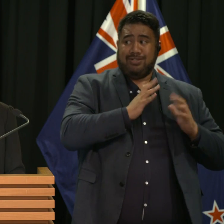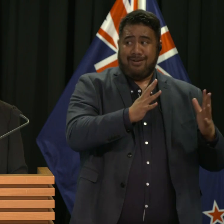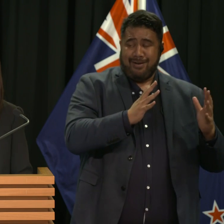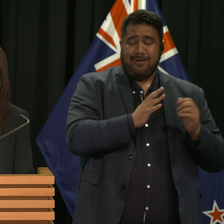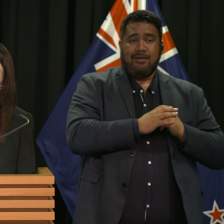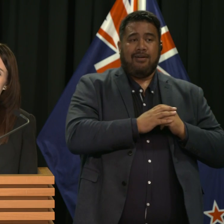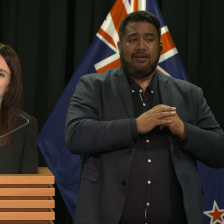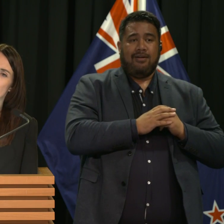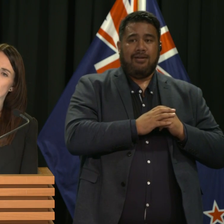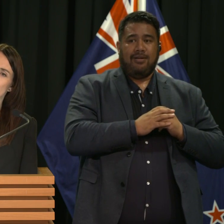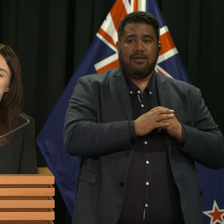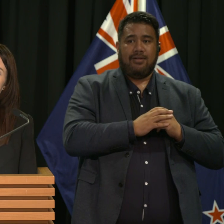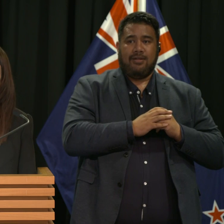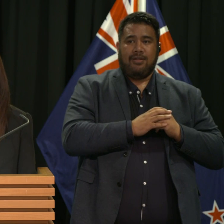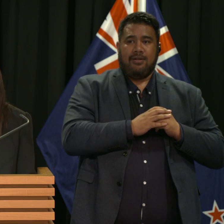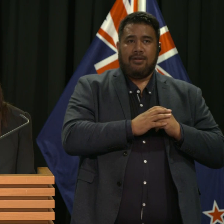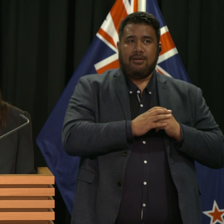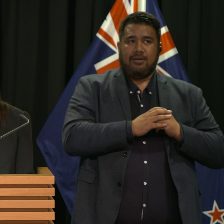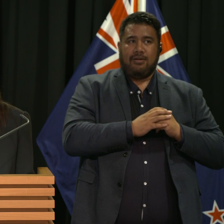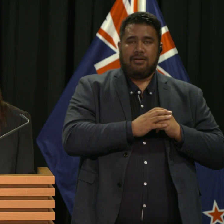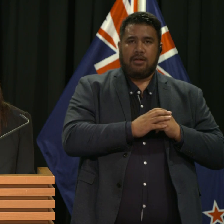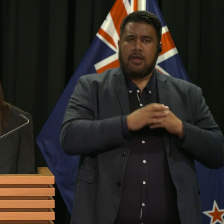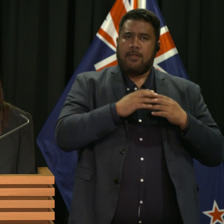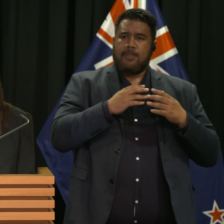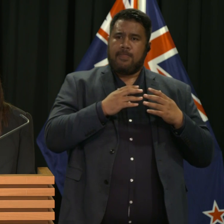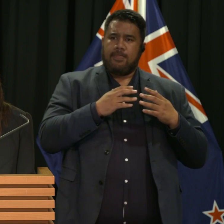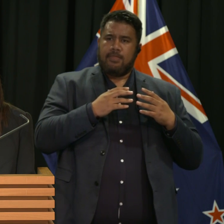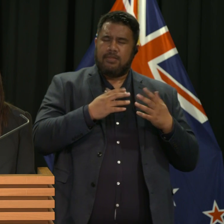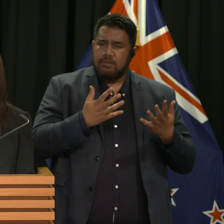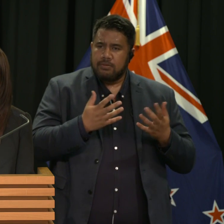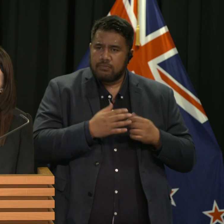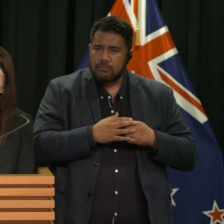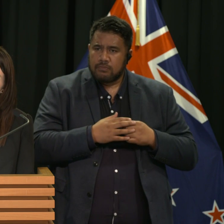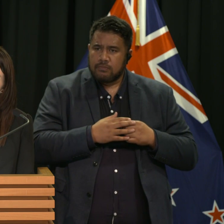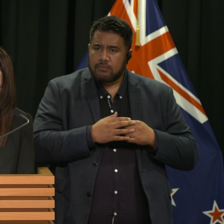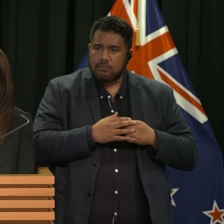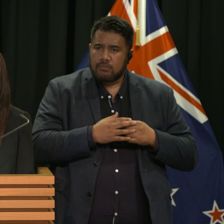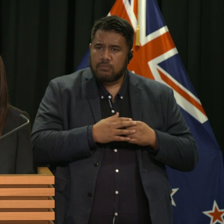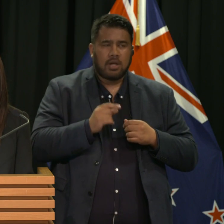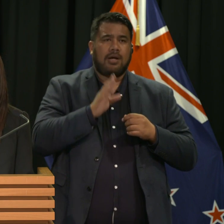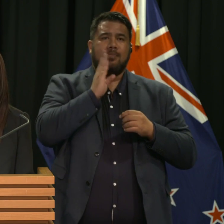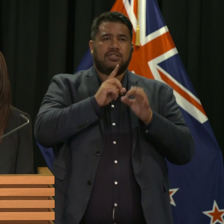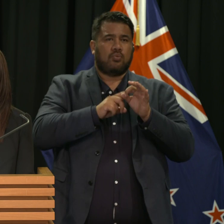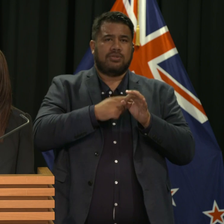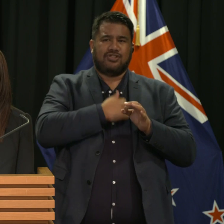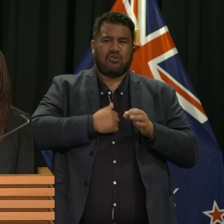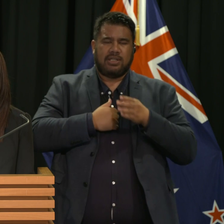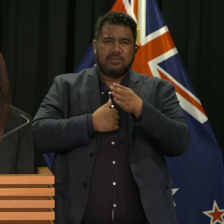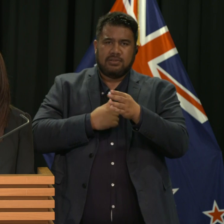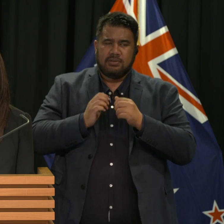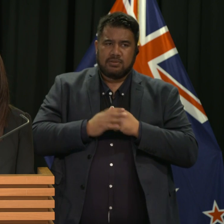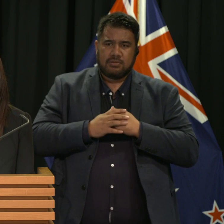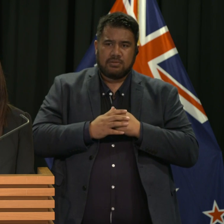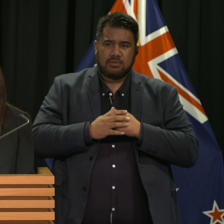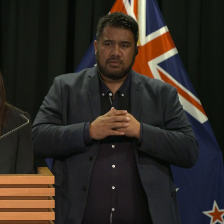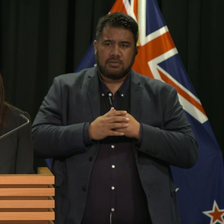has identified over several elections. What do you think the history books will make of this? Is this short-termism? No, I think over the